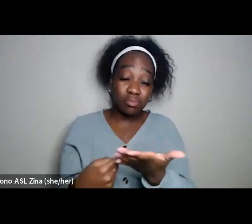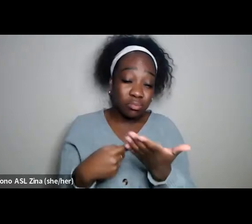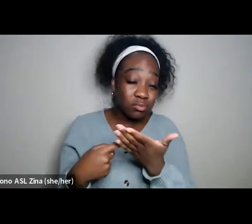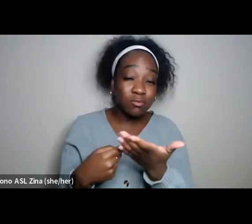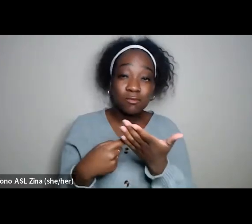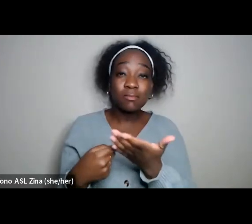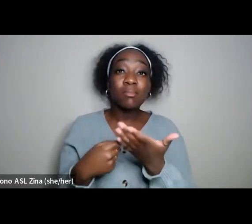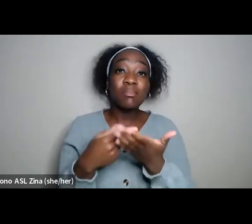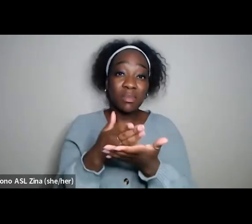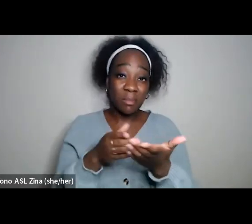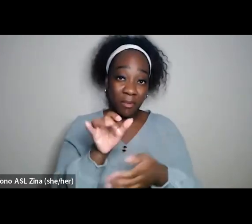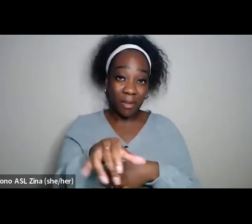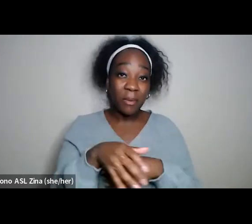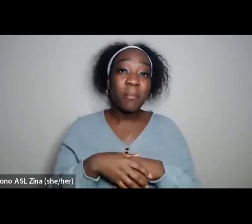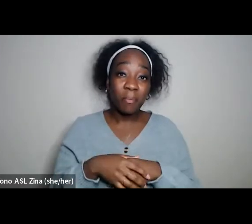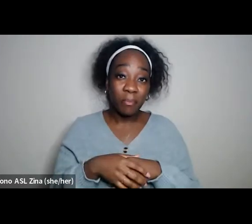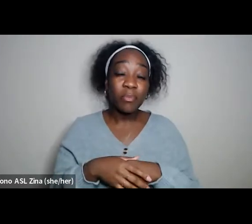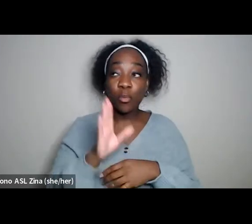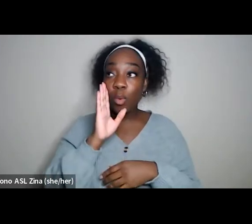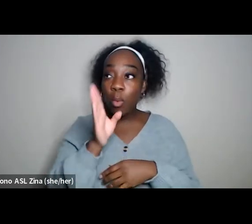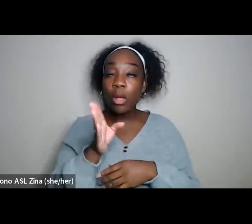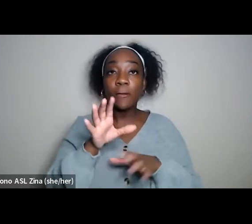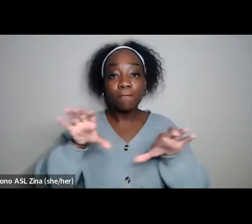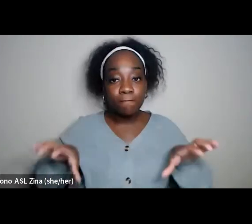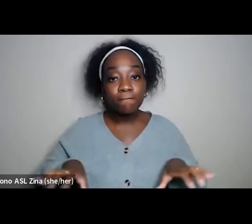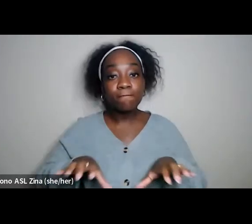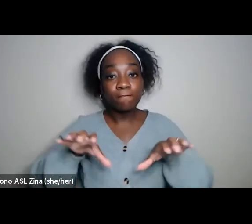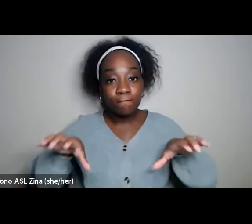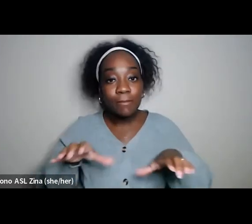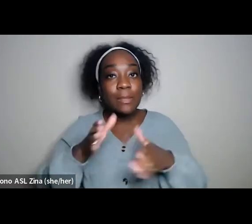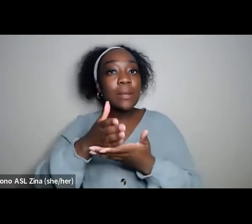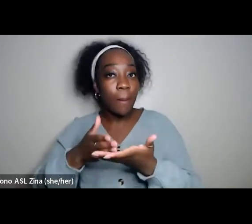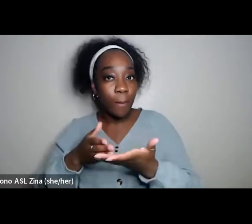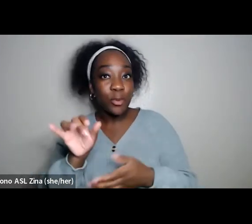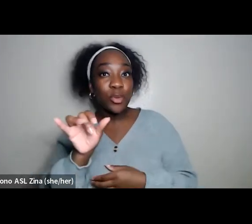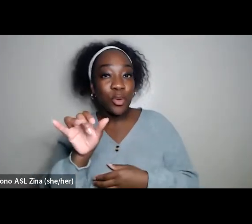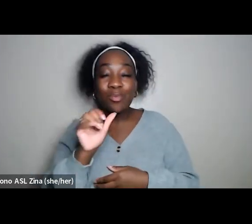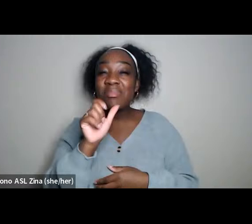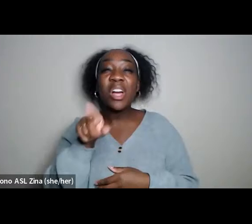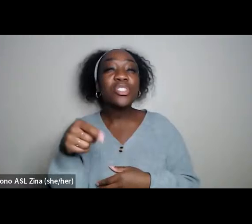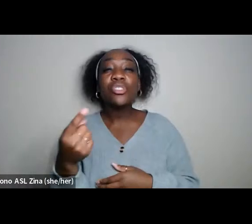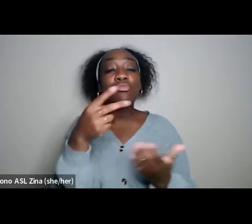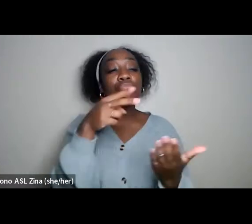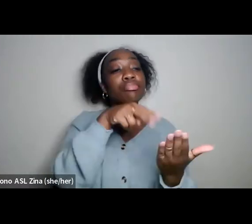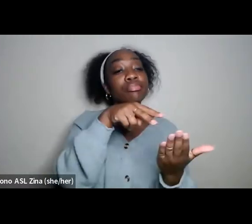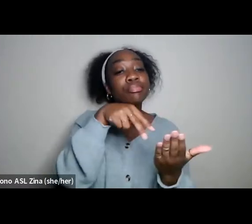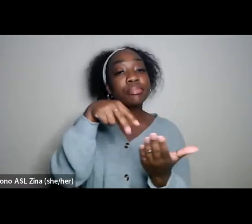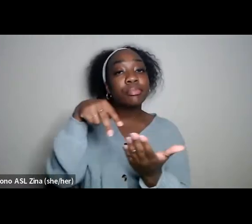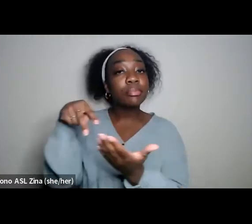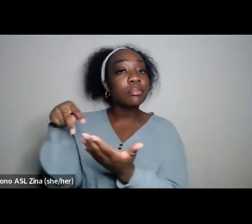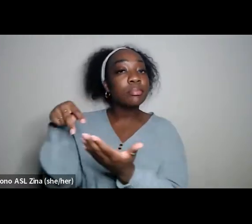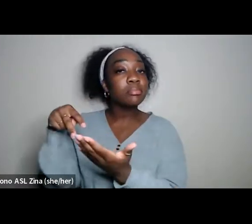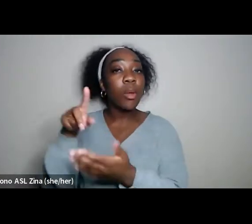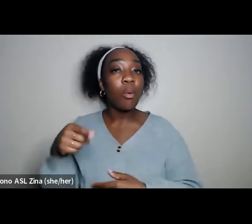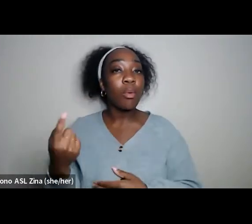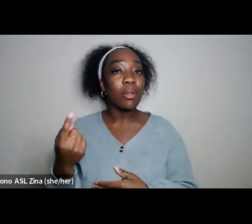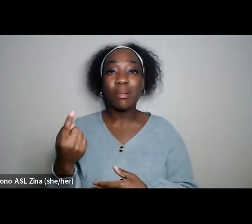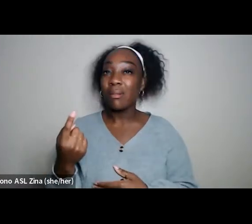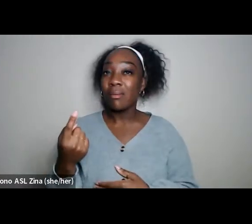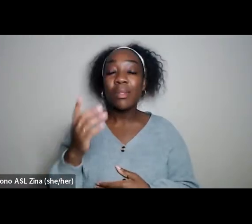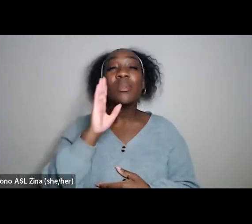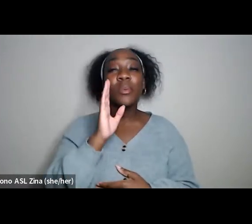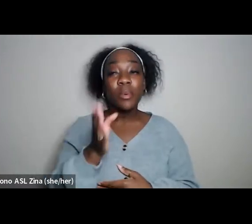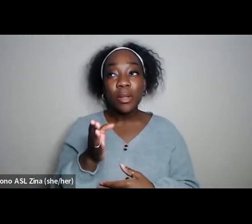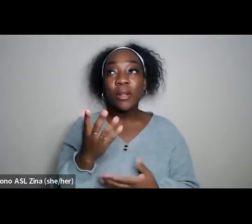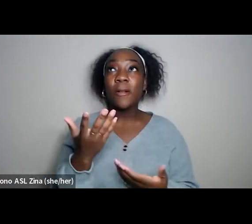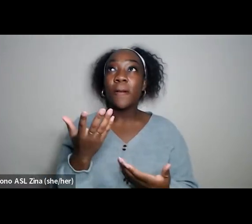of that and employing some of that, and not just reading books, but also